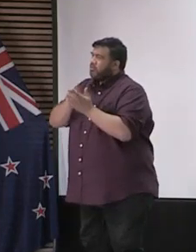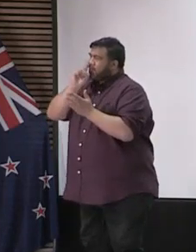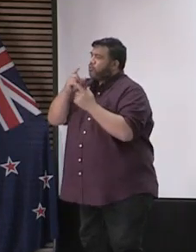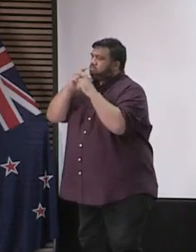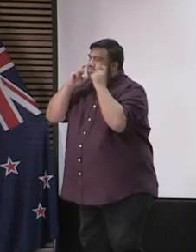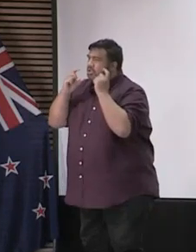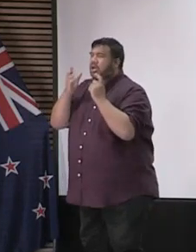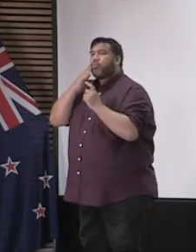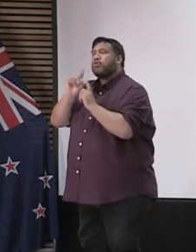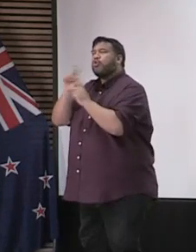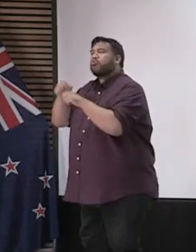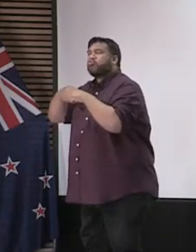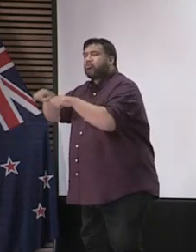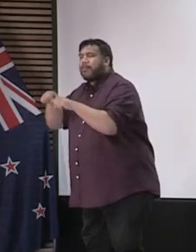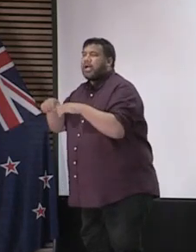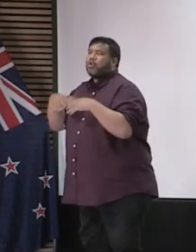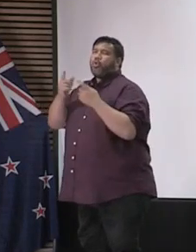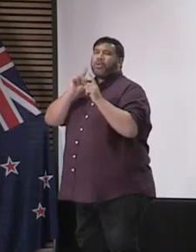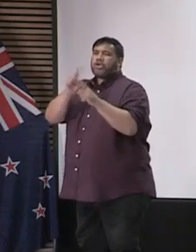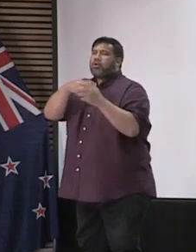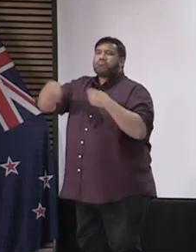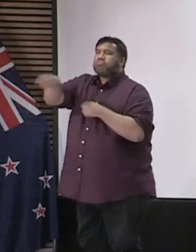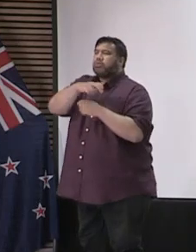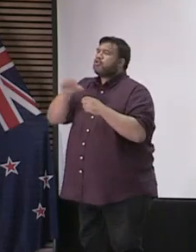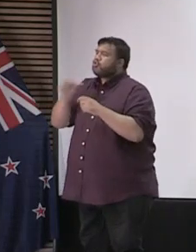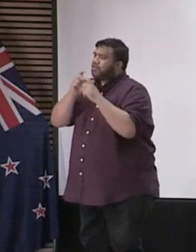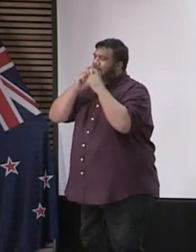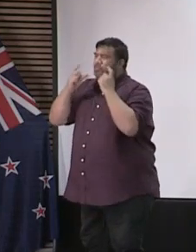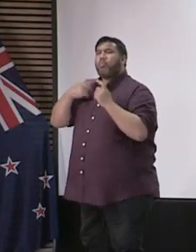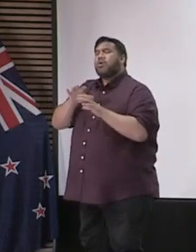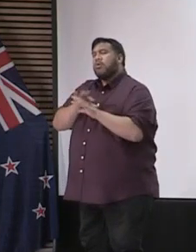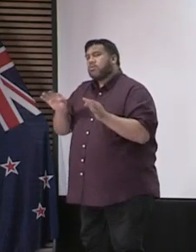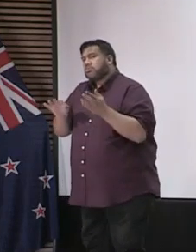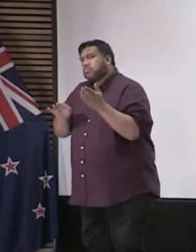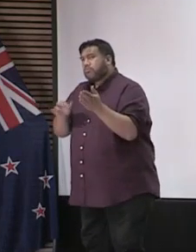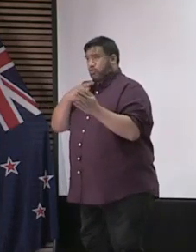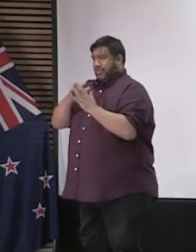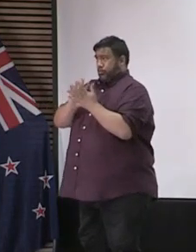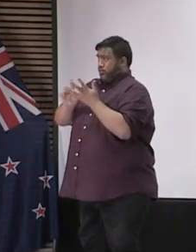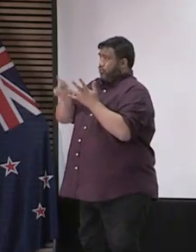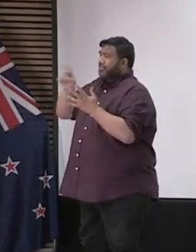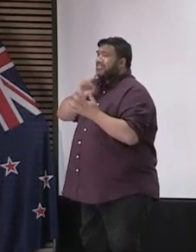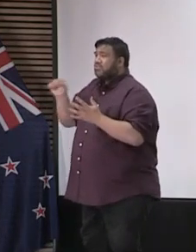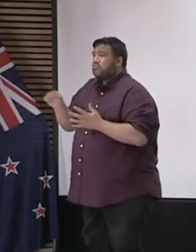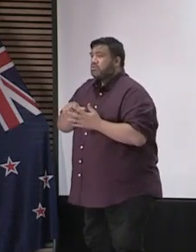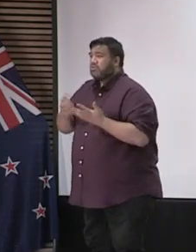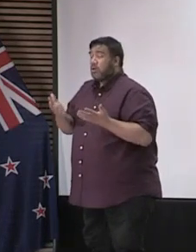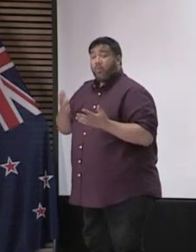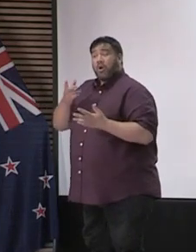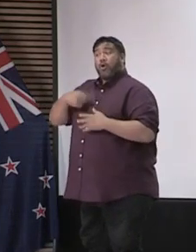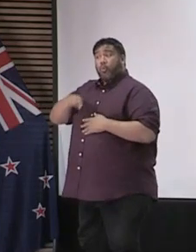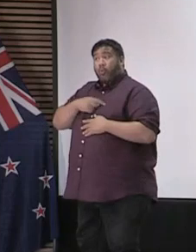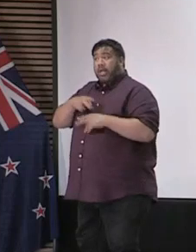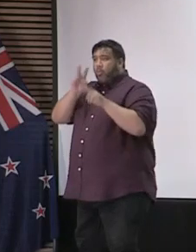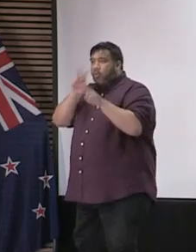like supermarkets? What could possibly be wrong with issuing this advice as we potentially move into level 3? So we are continuing to look at the evidence around the use